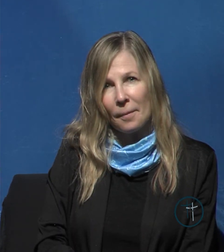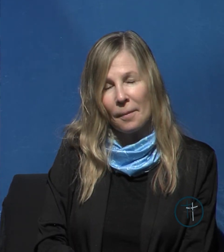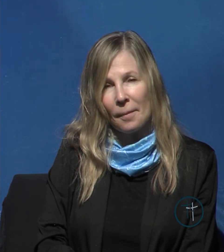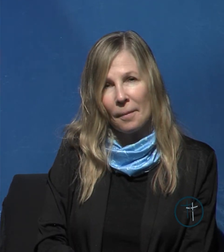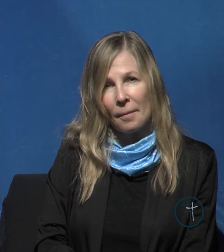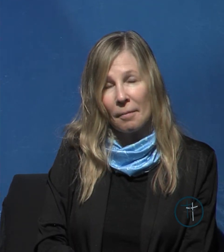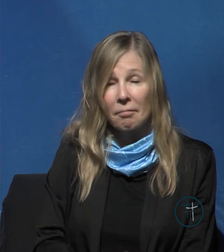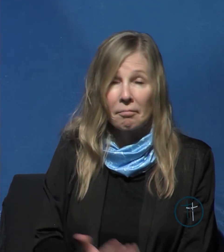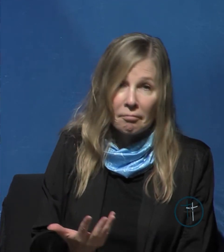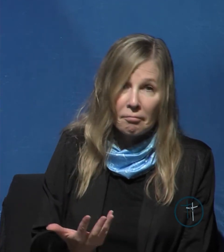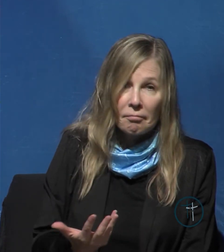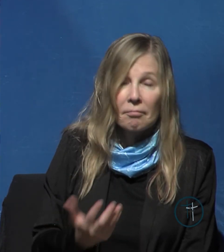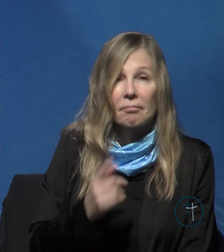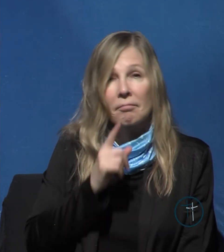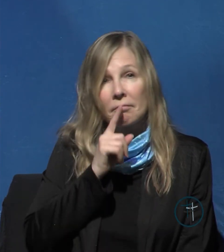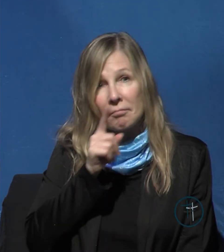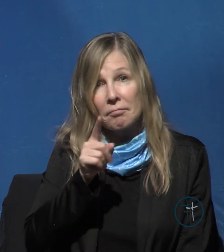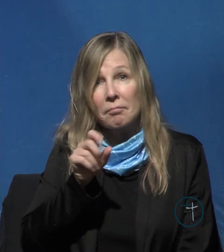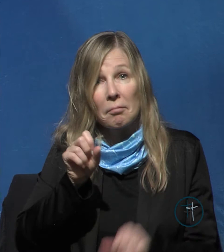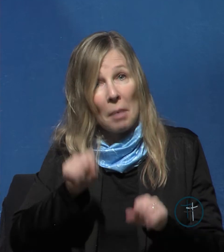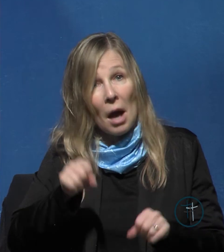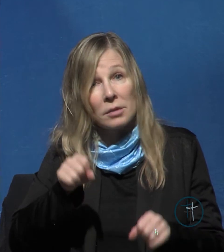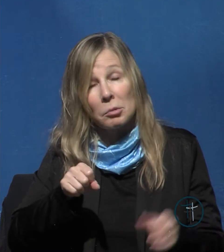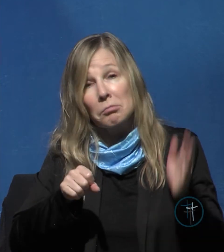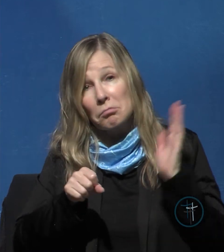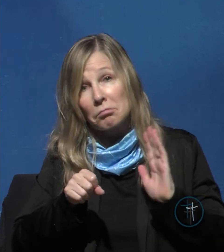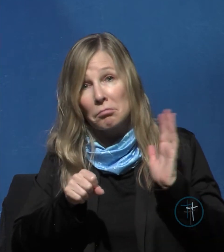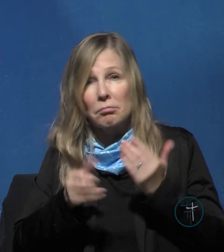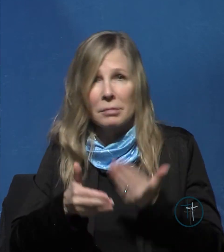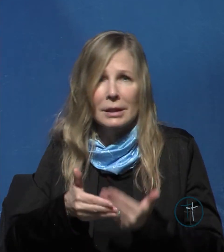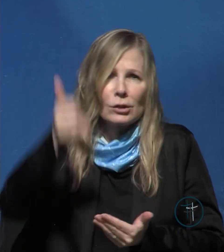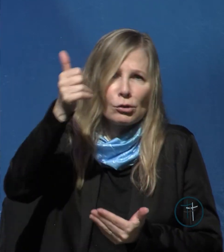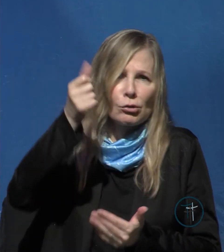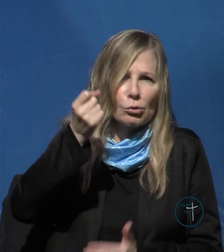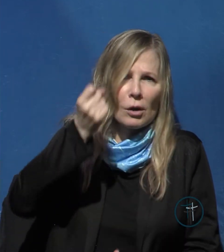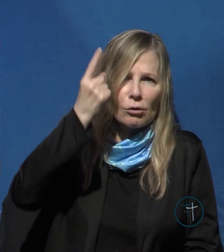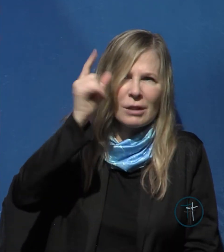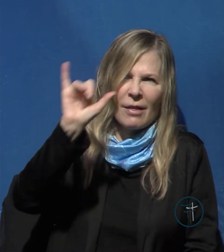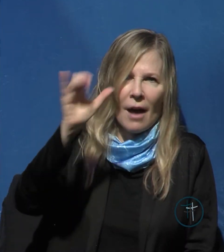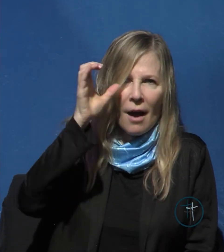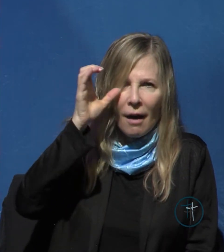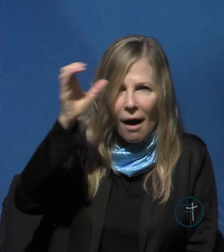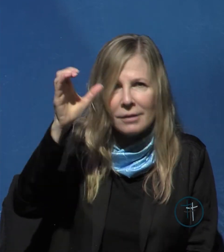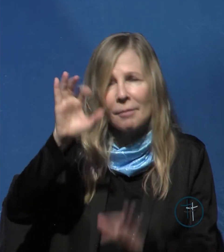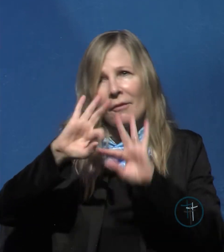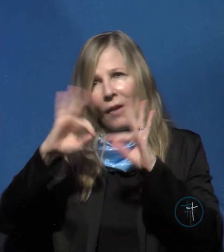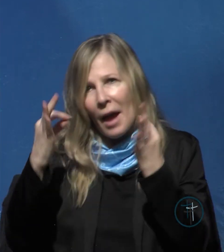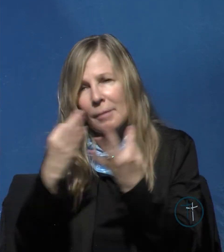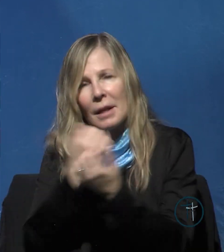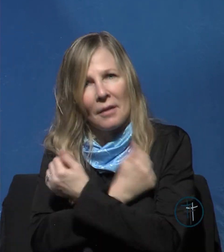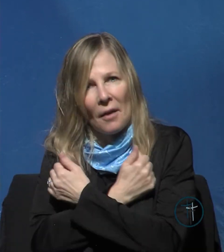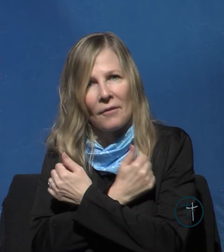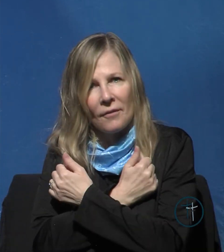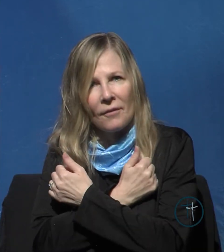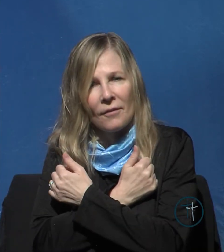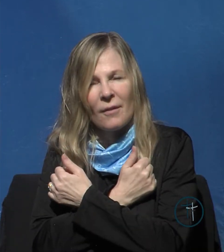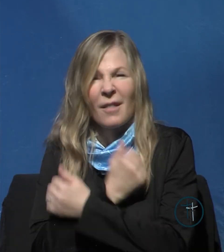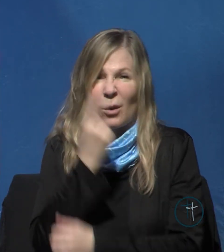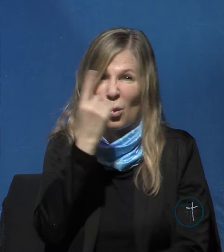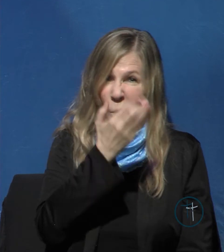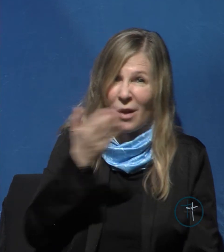Now, it's possible that in earlier times, it was easier to understand the concept of family love. One of the attacks of